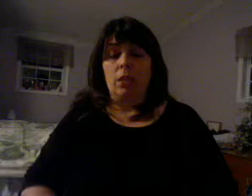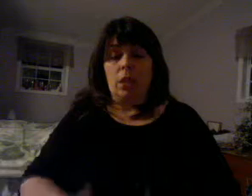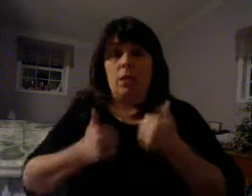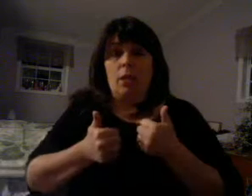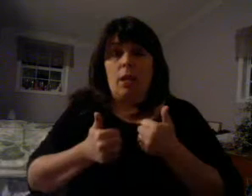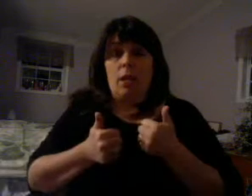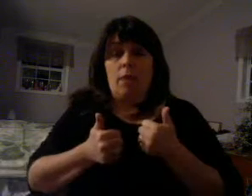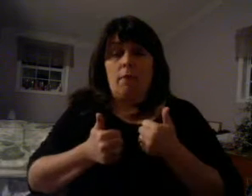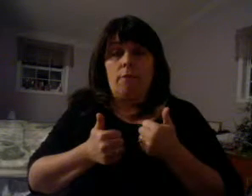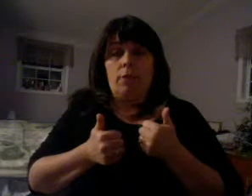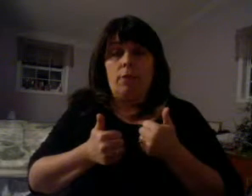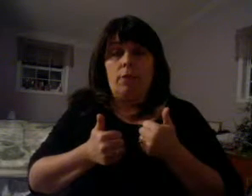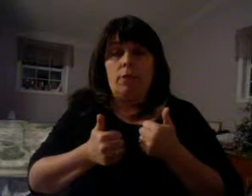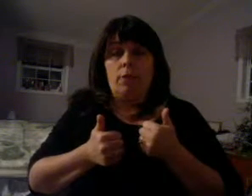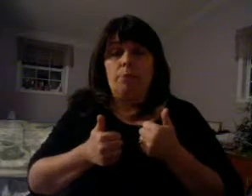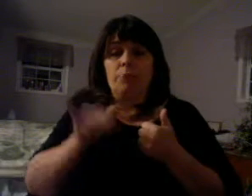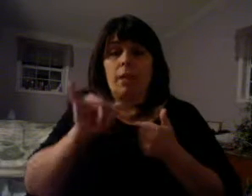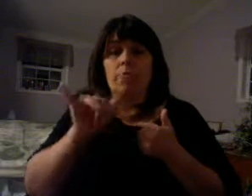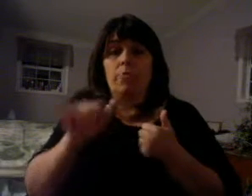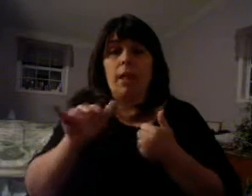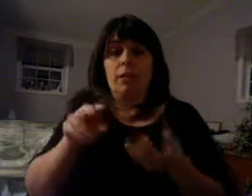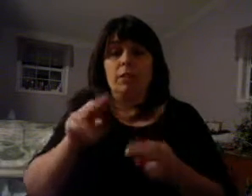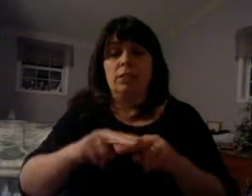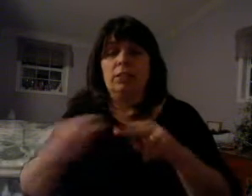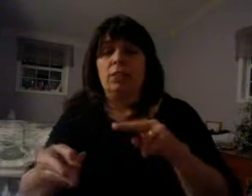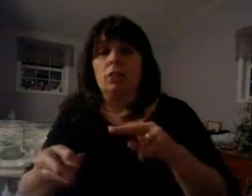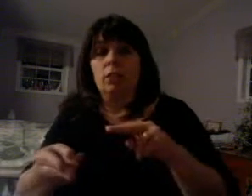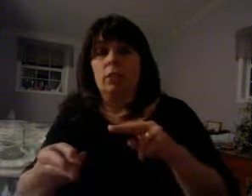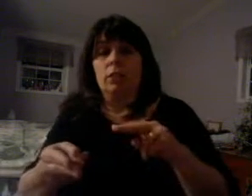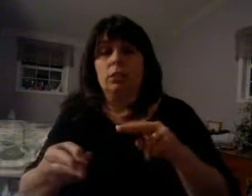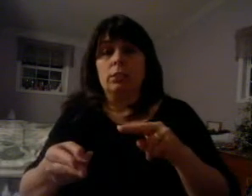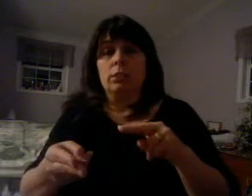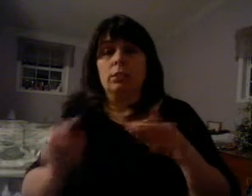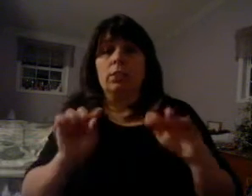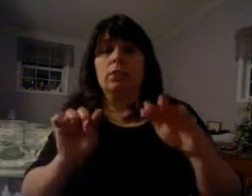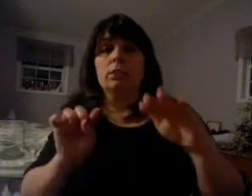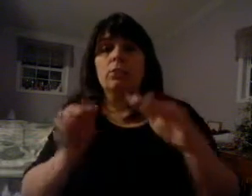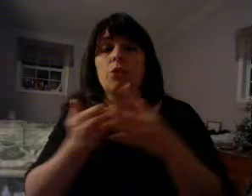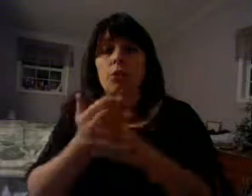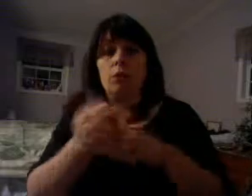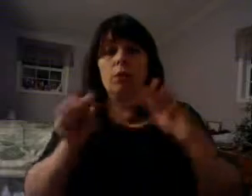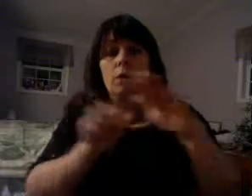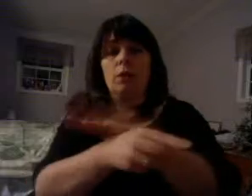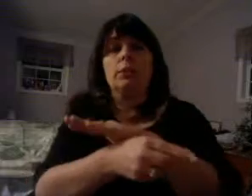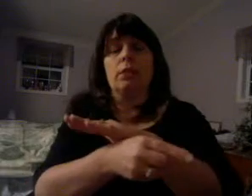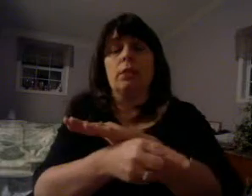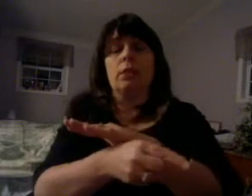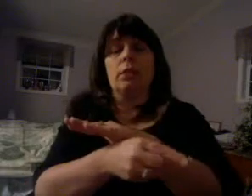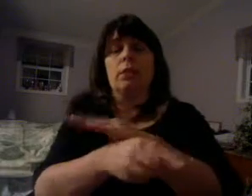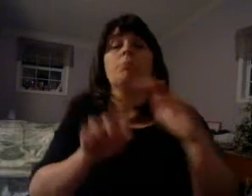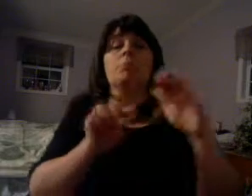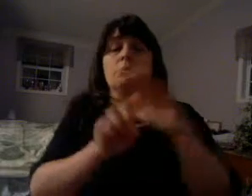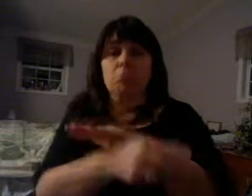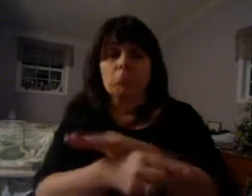decrease is explainable through homicide. Murder is the leading cause of death for America's Black men between the ages